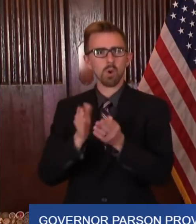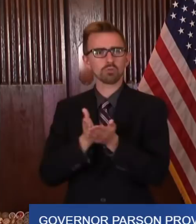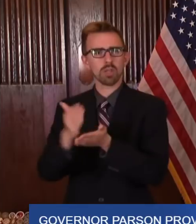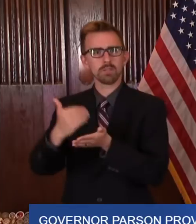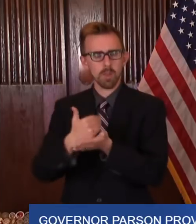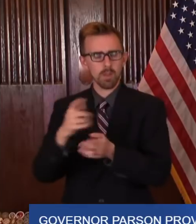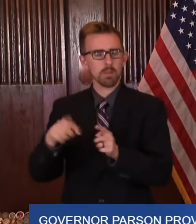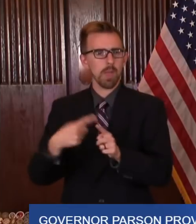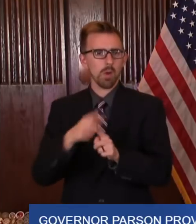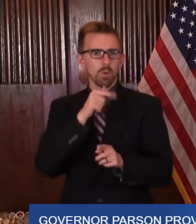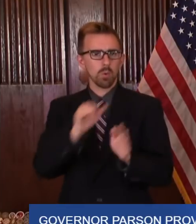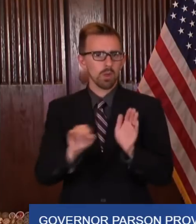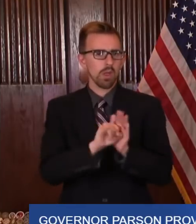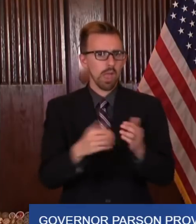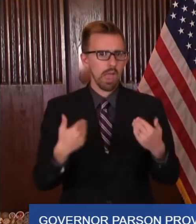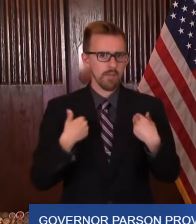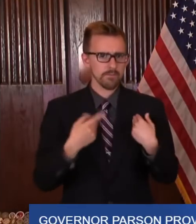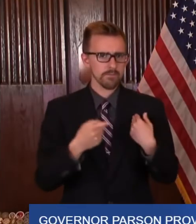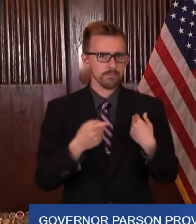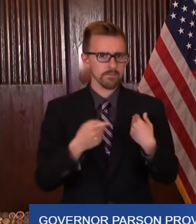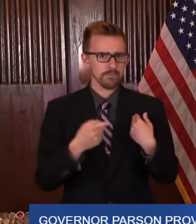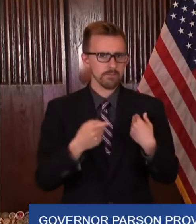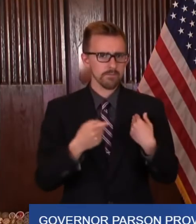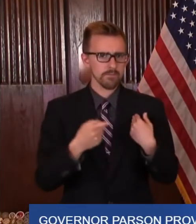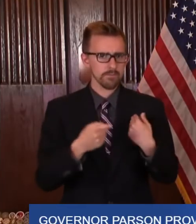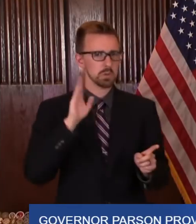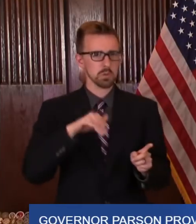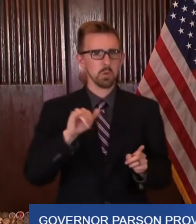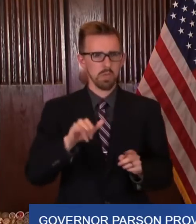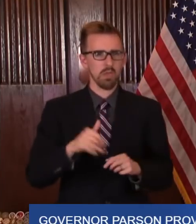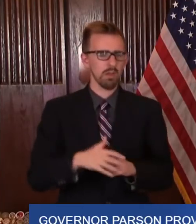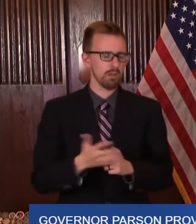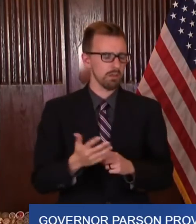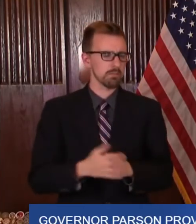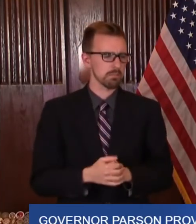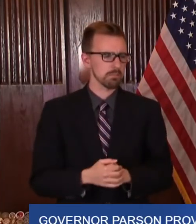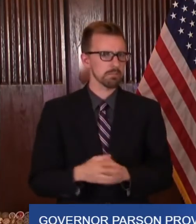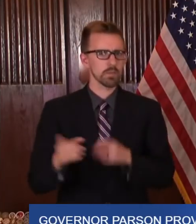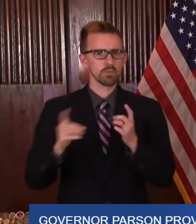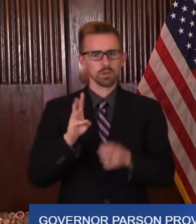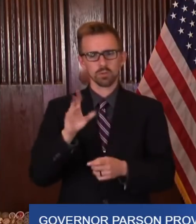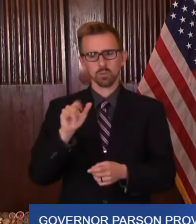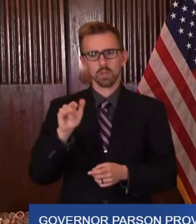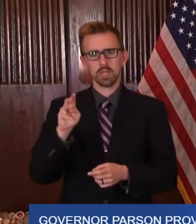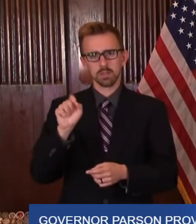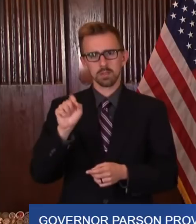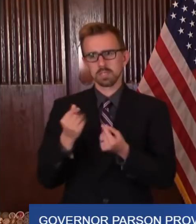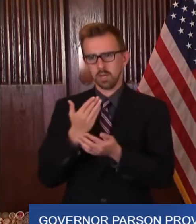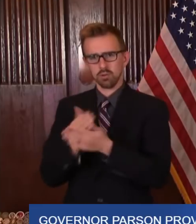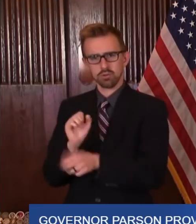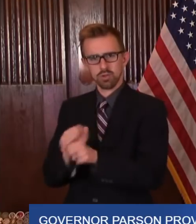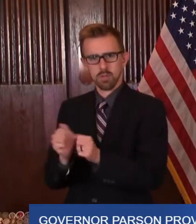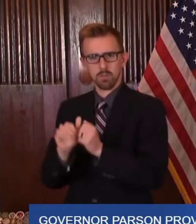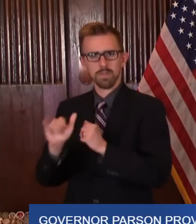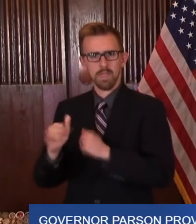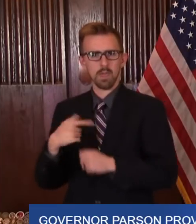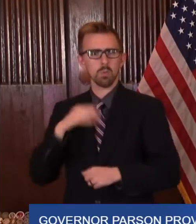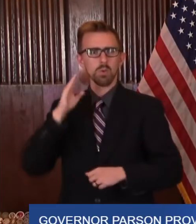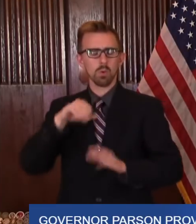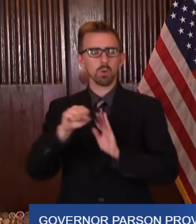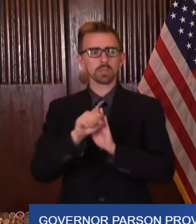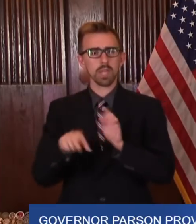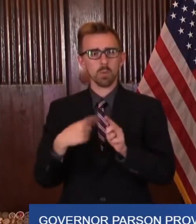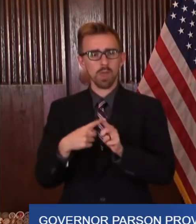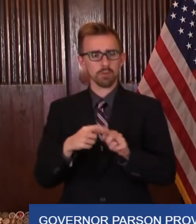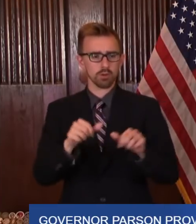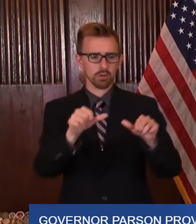about positive cases? Yeah, I think we all know that pretty well. I think Director Williams has did a good job of that. I mean, we pretty well know in the state when we have